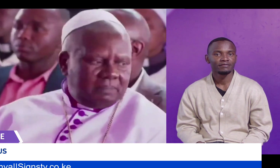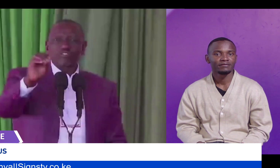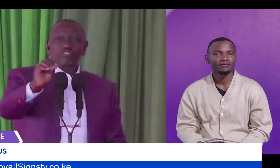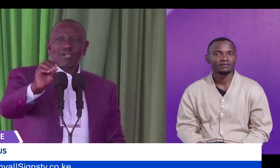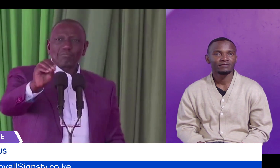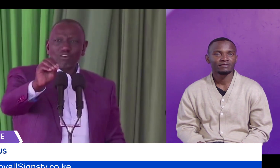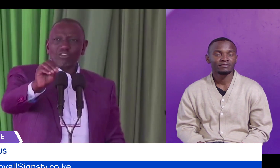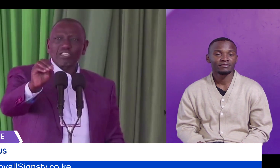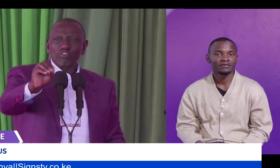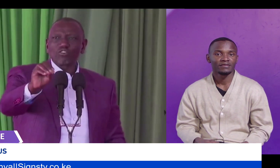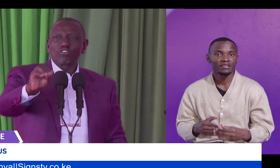Viongozi wa maoni ndogo ndogo.